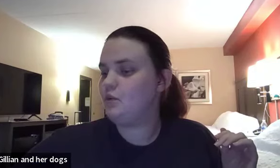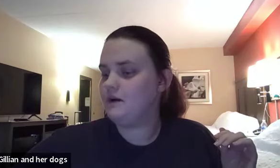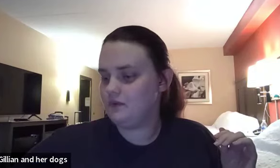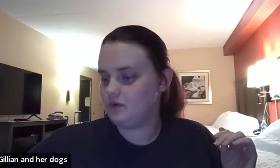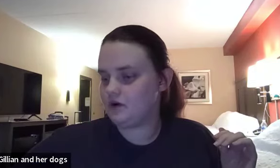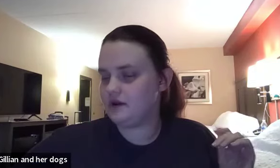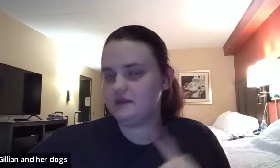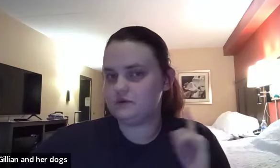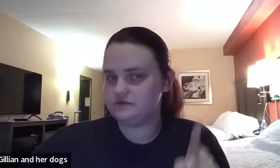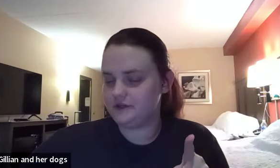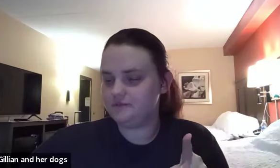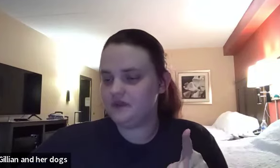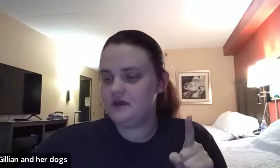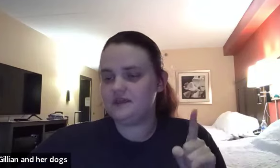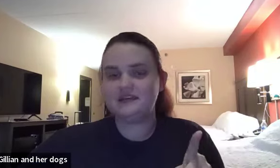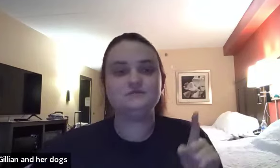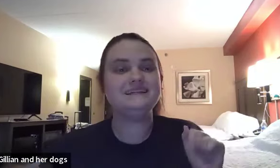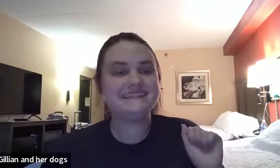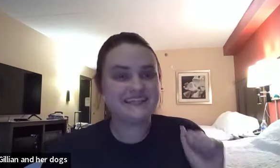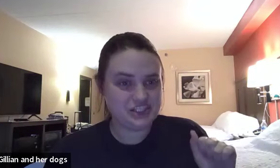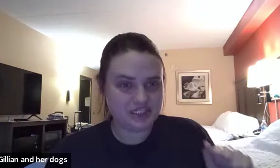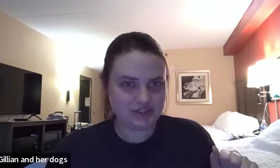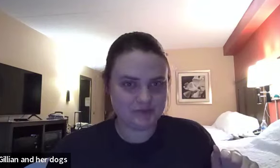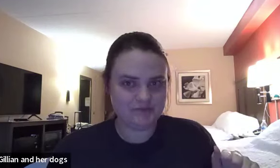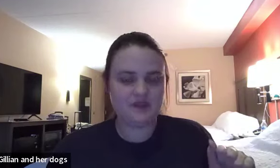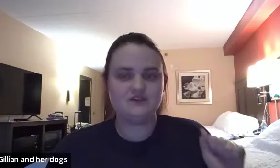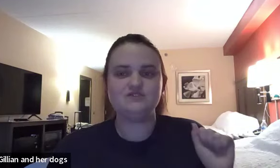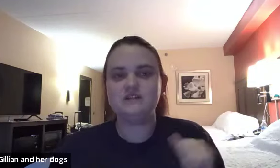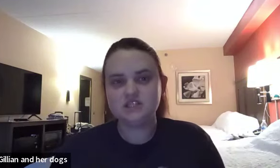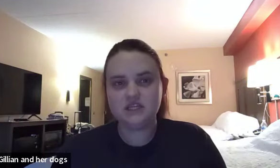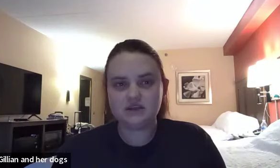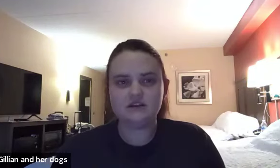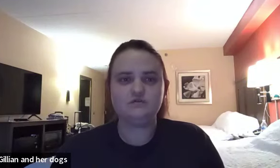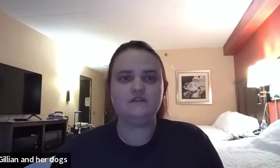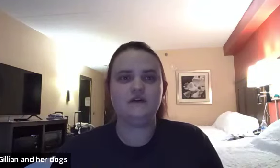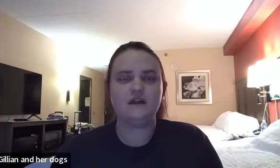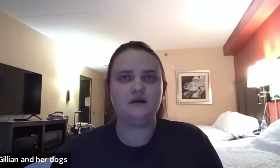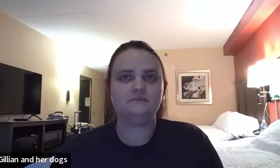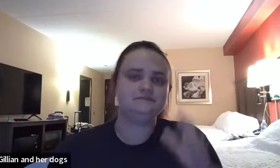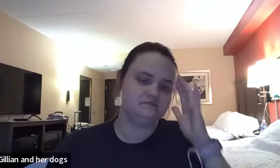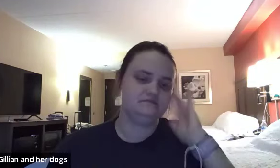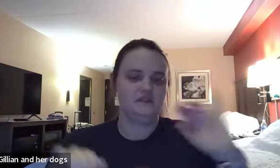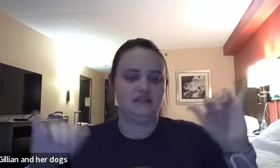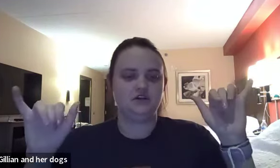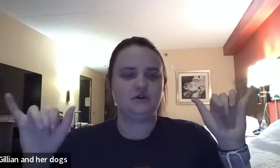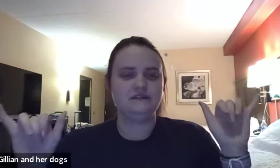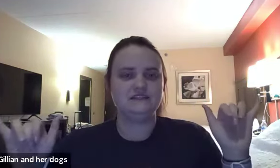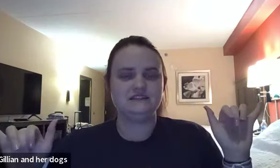one more and then we'll review. The next one is engineer. So engineer is one that it's going to